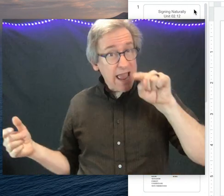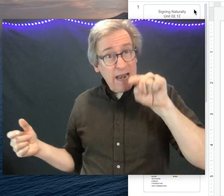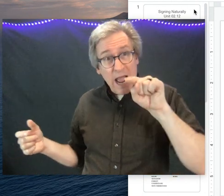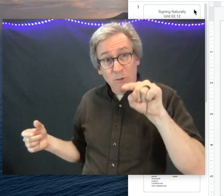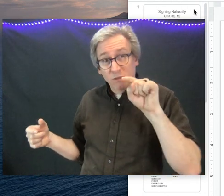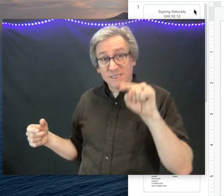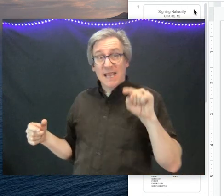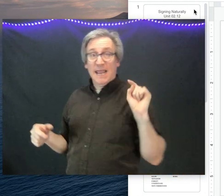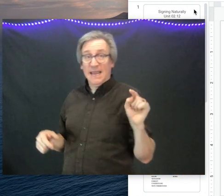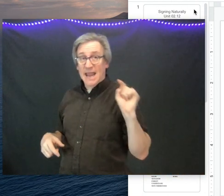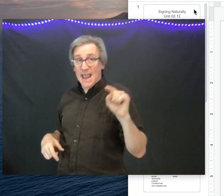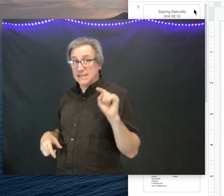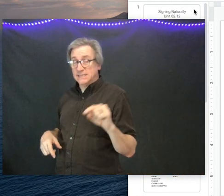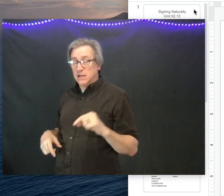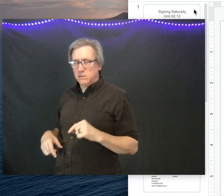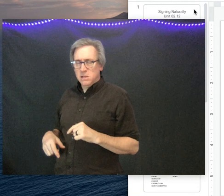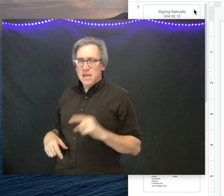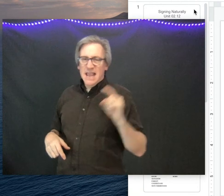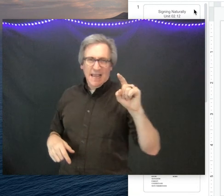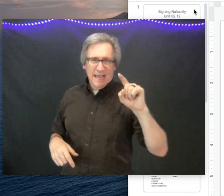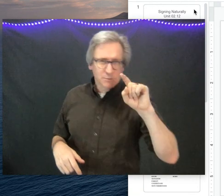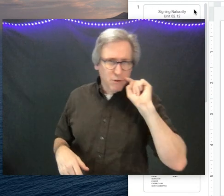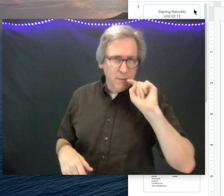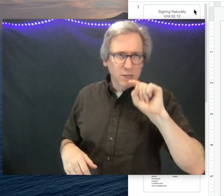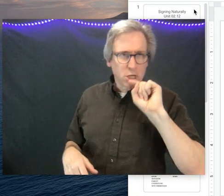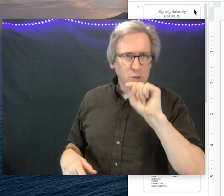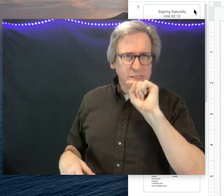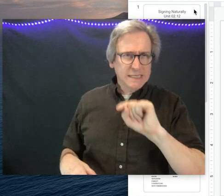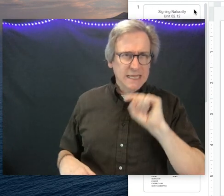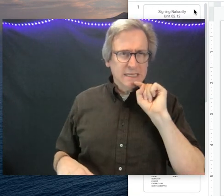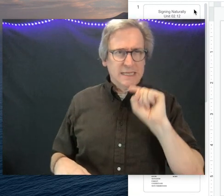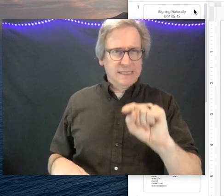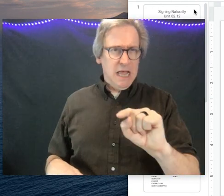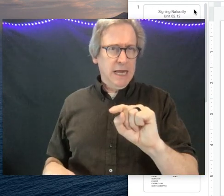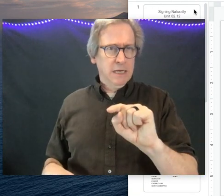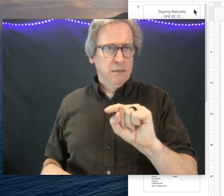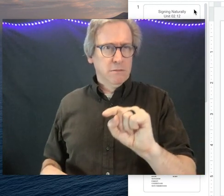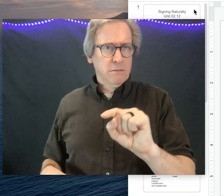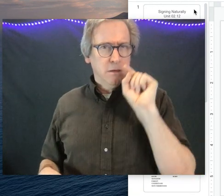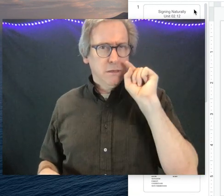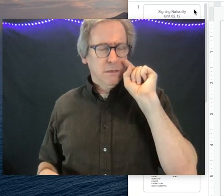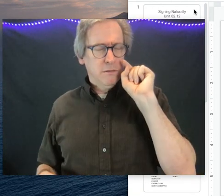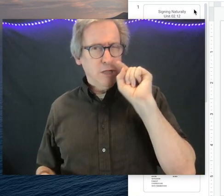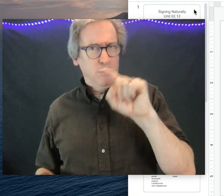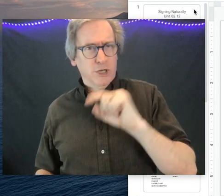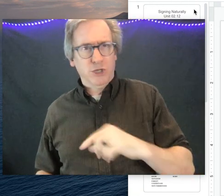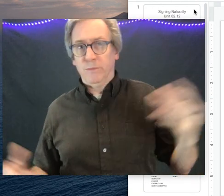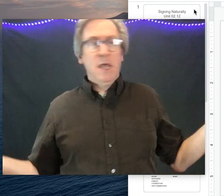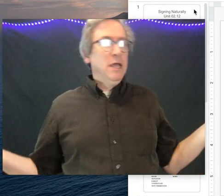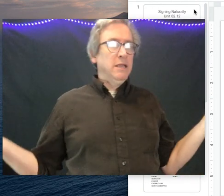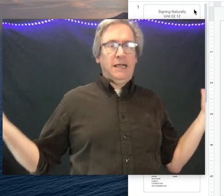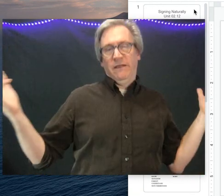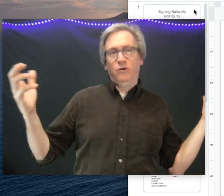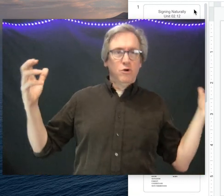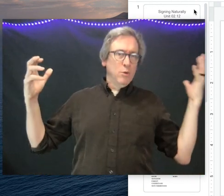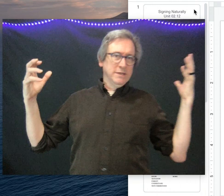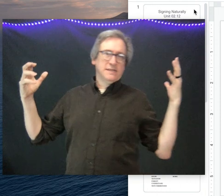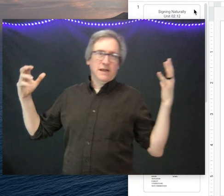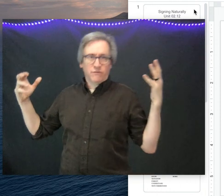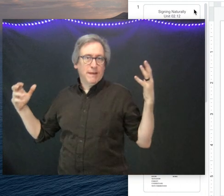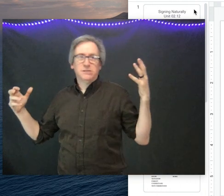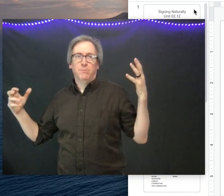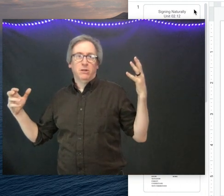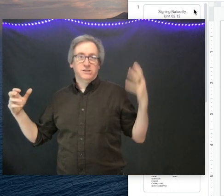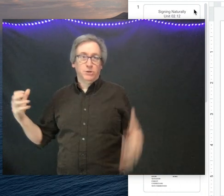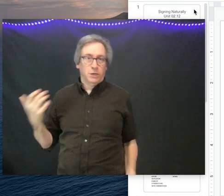And that, I will say, in ASL is probably the closest thing to the sign that you could do. Like, if you don't know what the